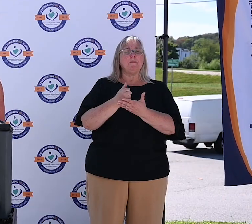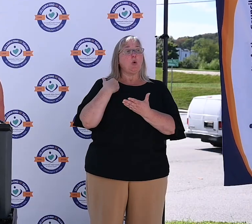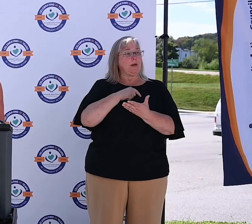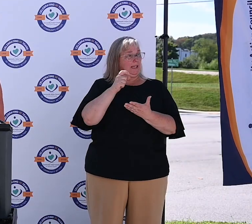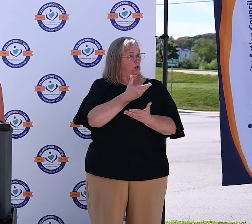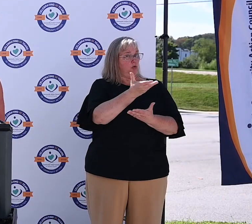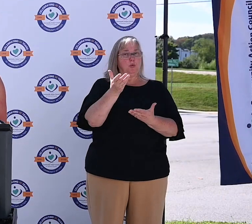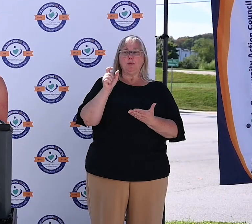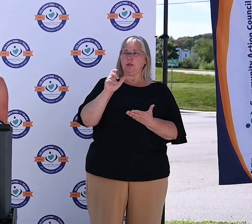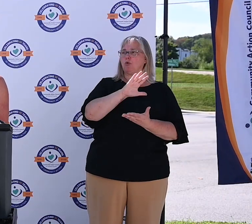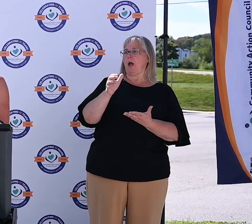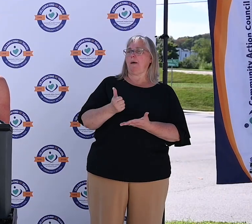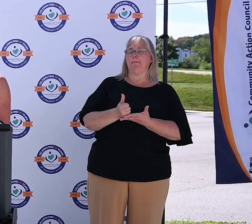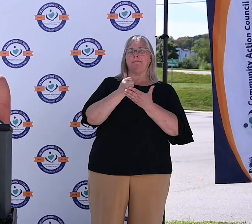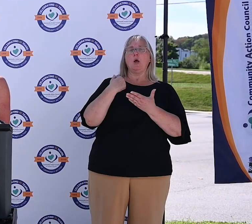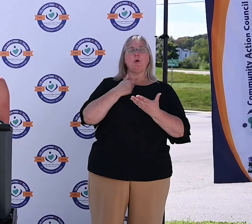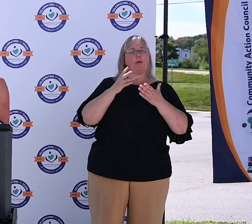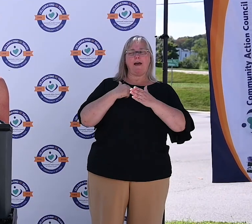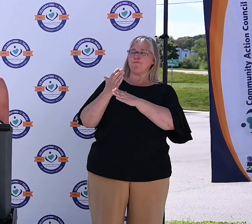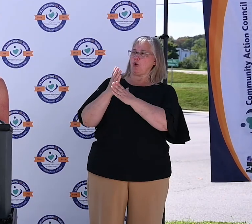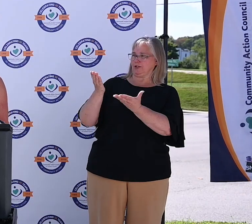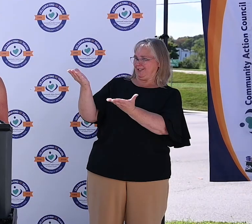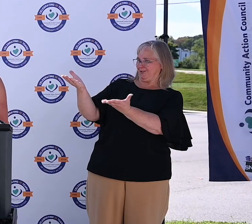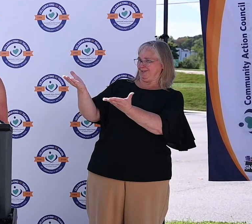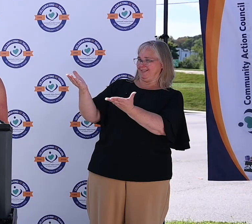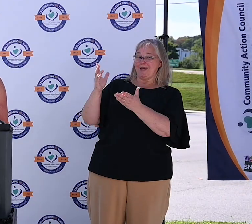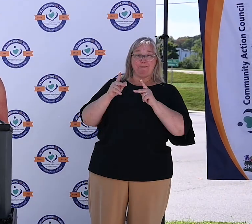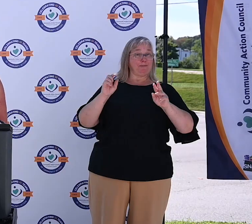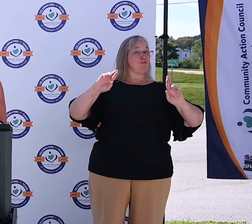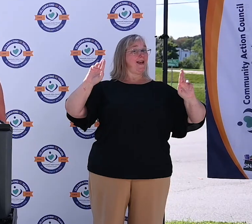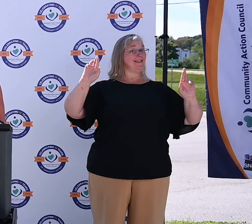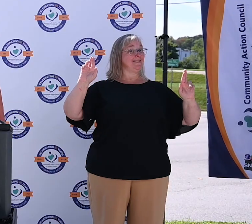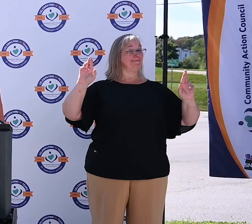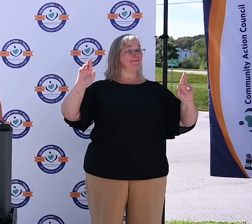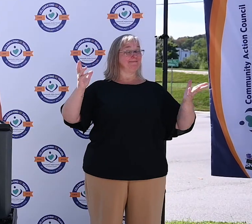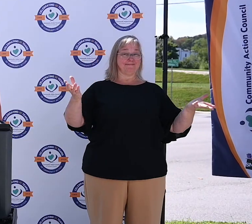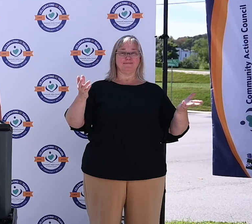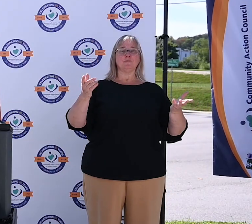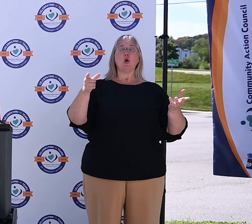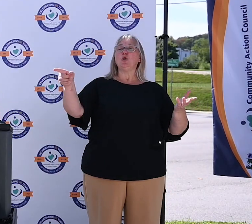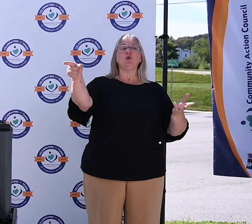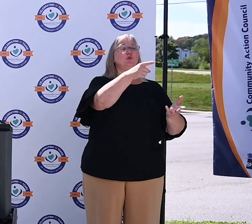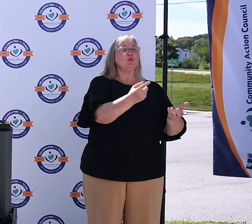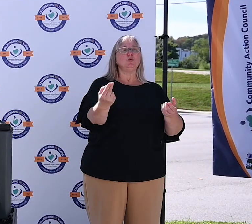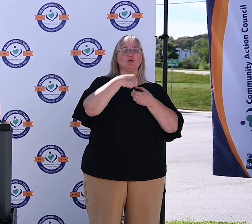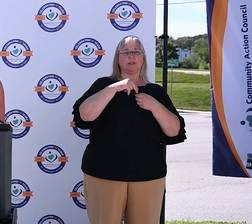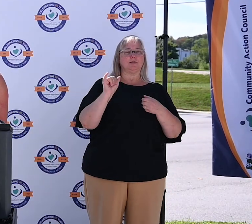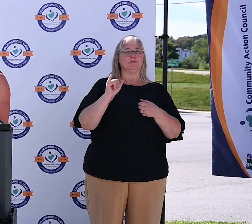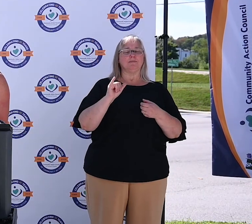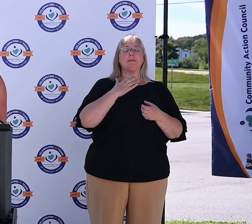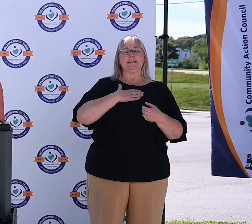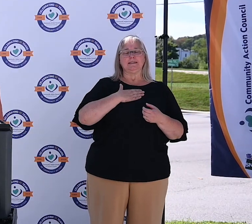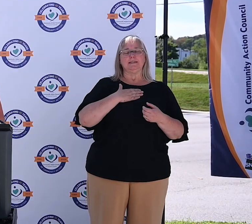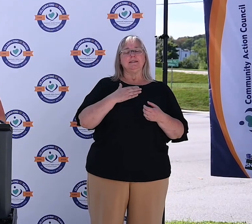help. We've already got our partners here. People are ready. You join us, please. In the next 18 months,